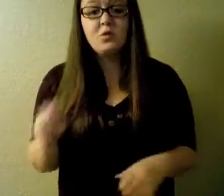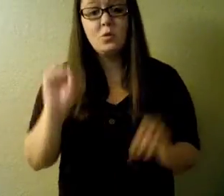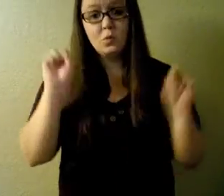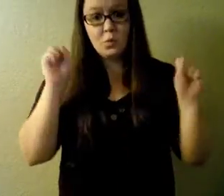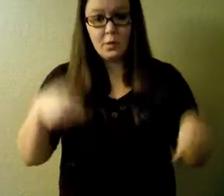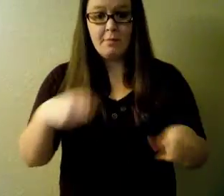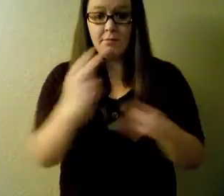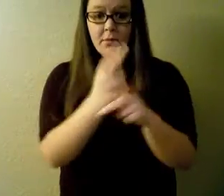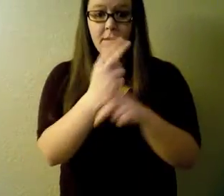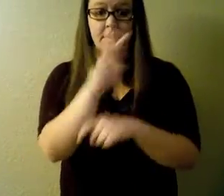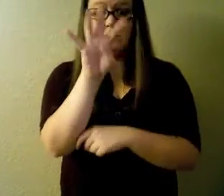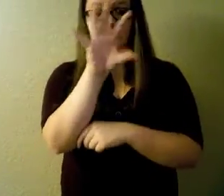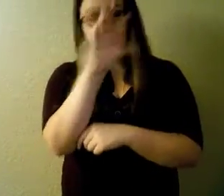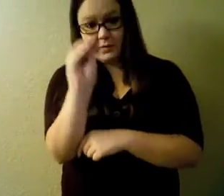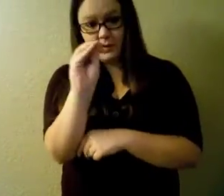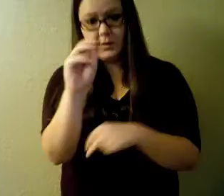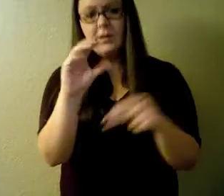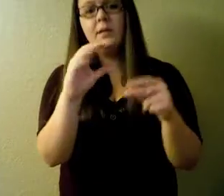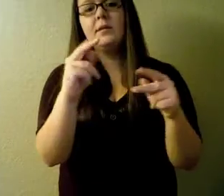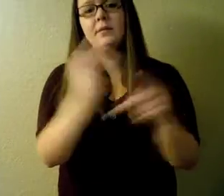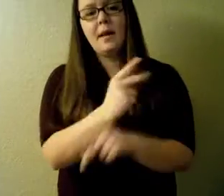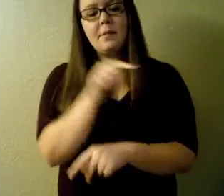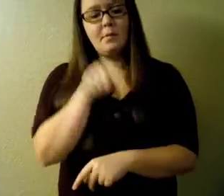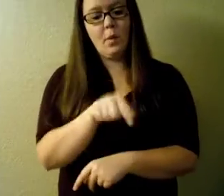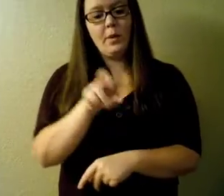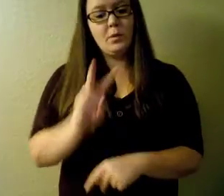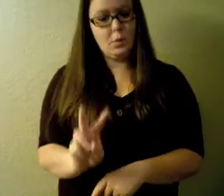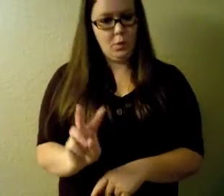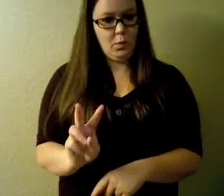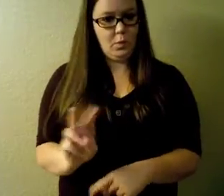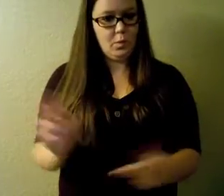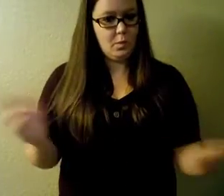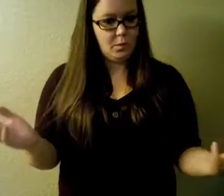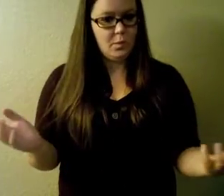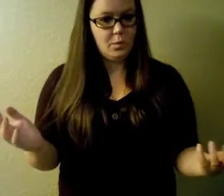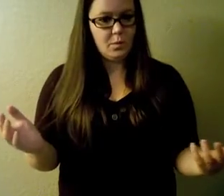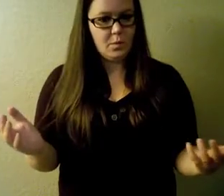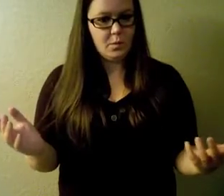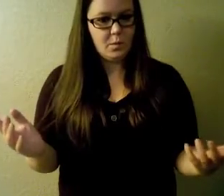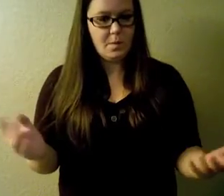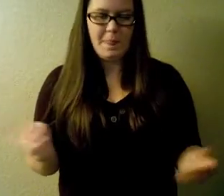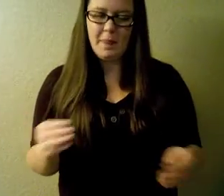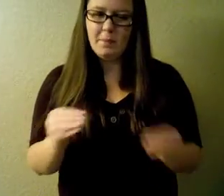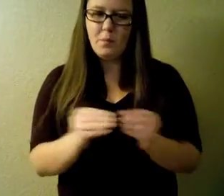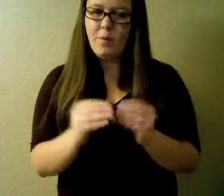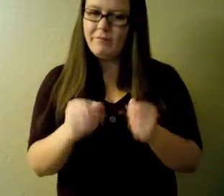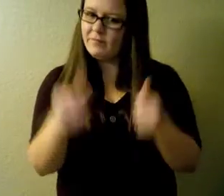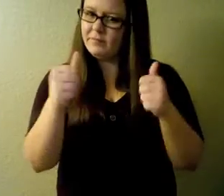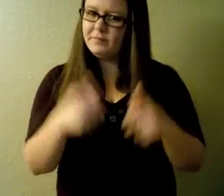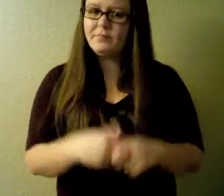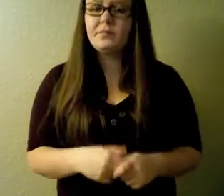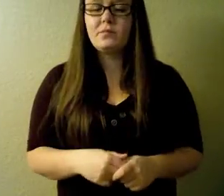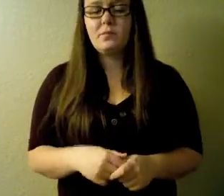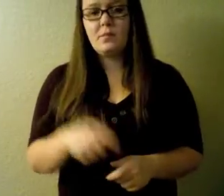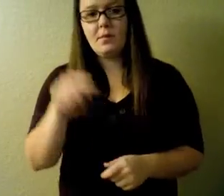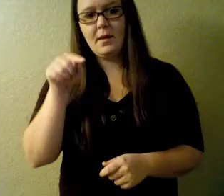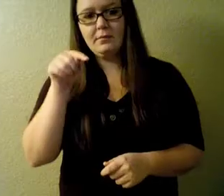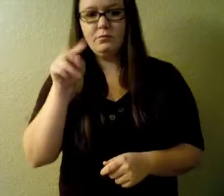50 times 0.2. 0 times 2 is 0. 5 times 2 is 10. Because there's